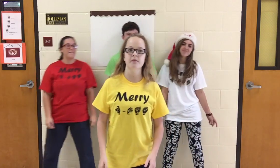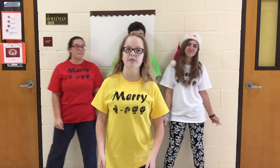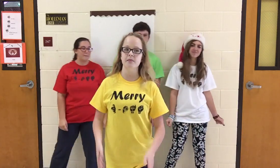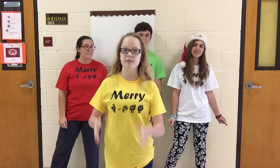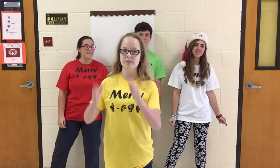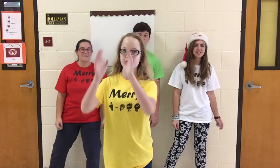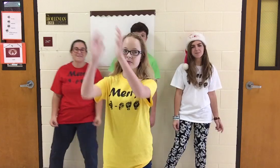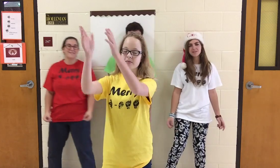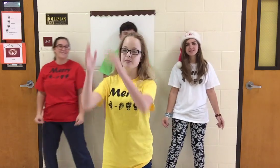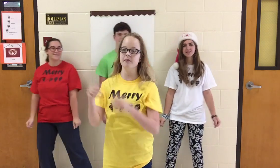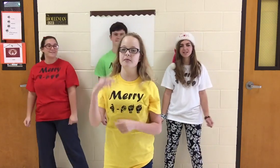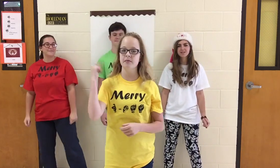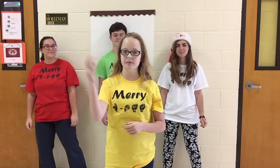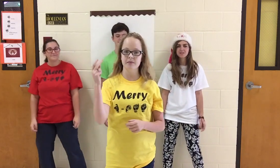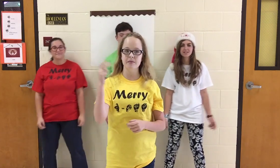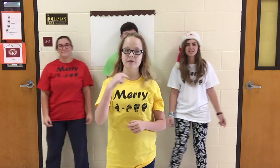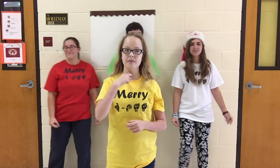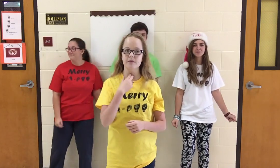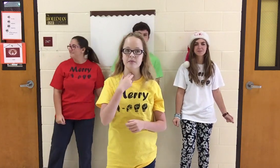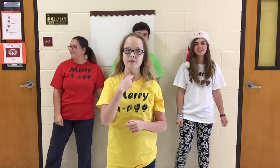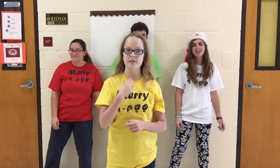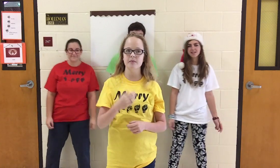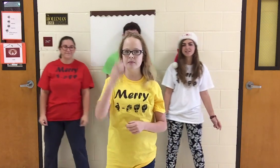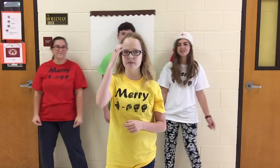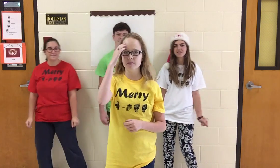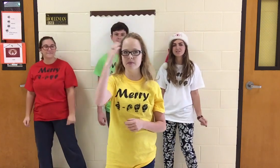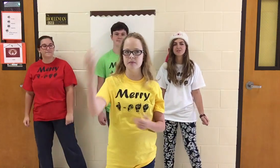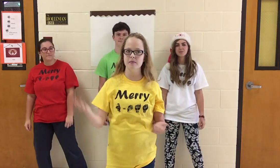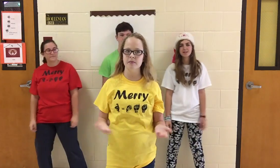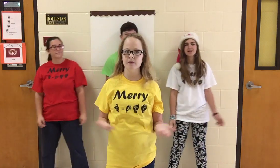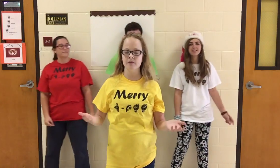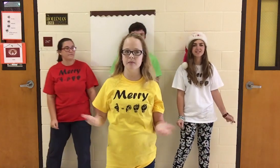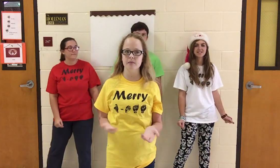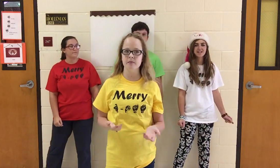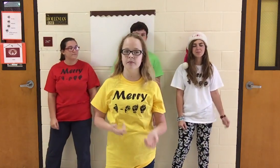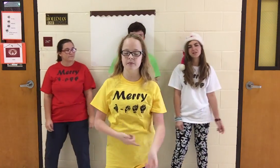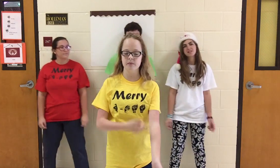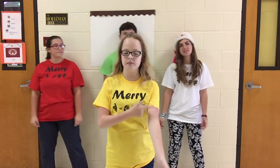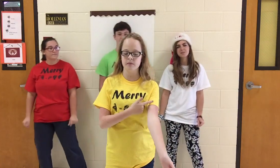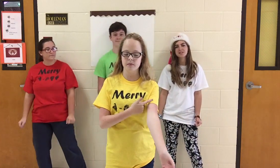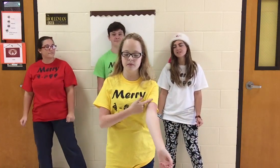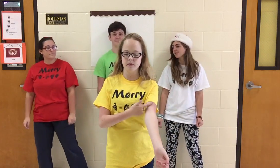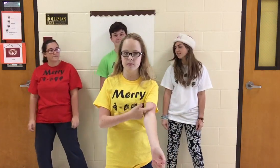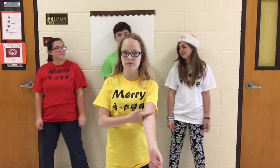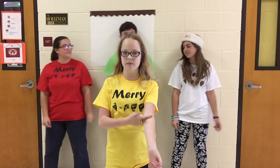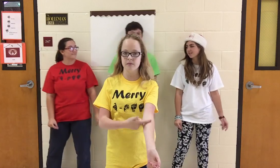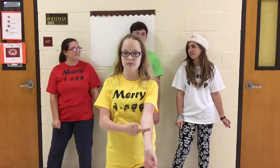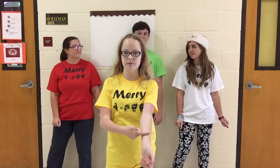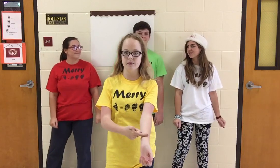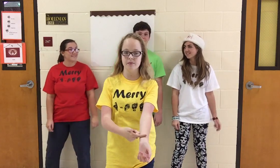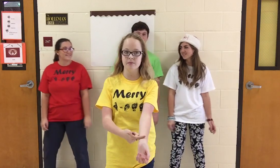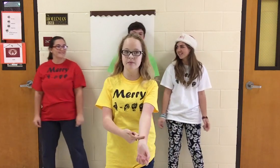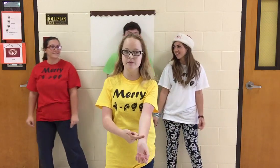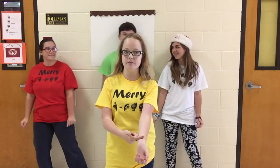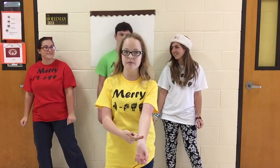There's something stuck up in the chimney, and I don't know what it is, but it's been there all week